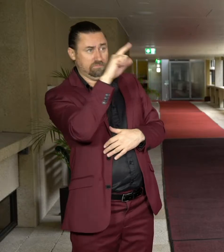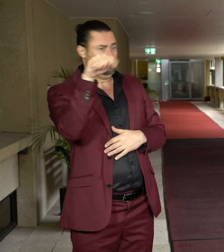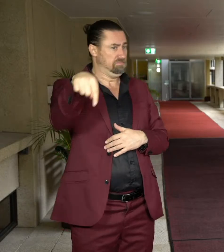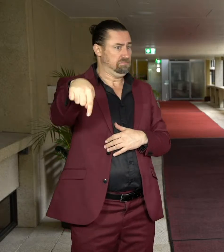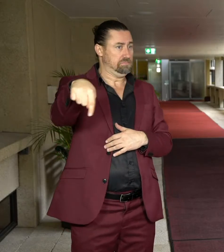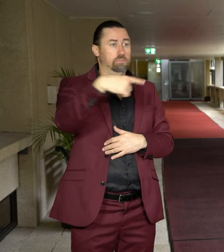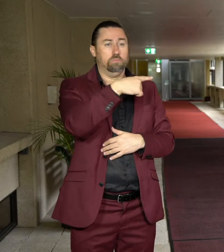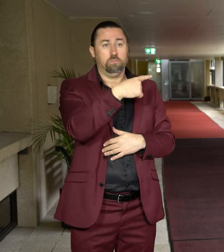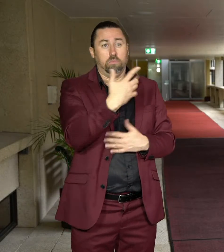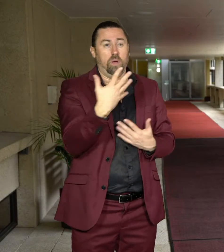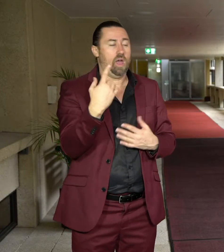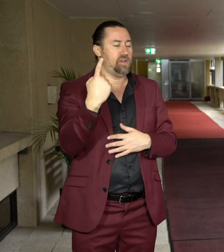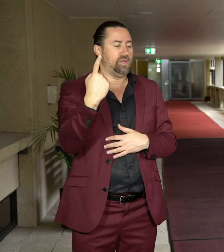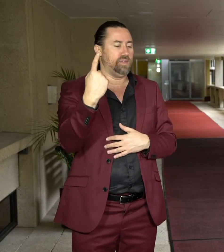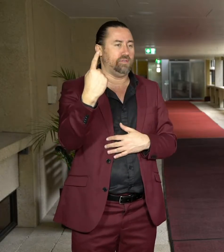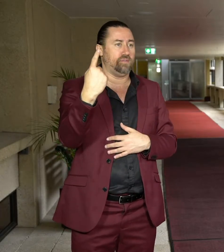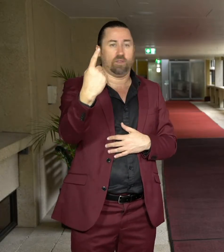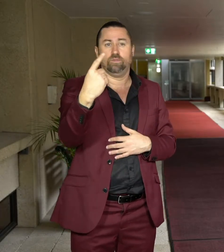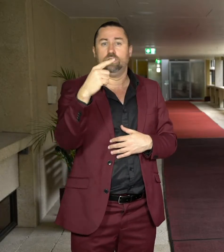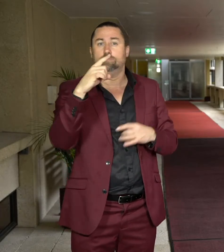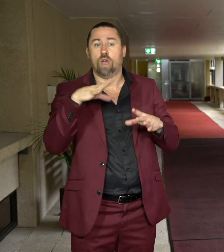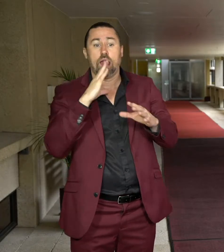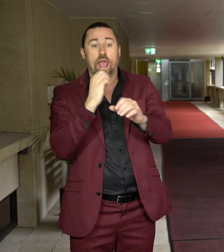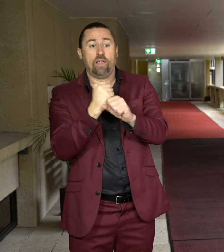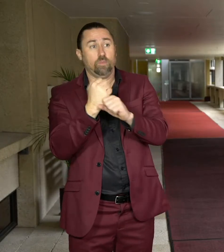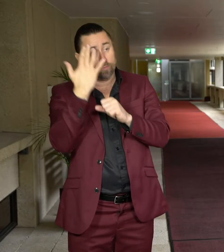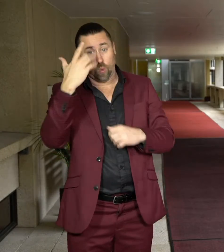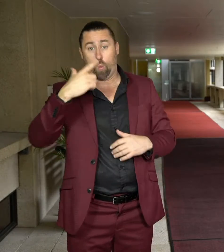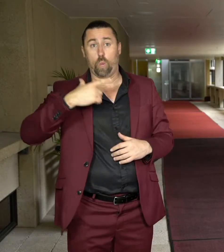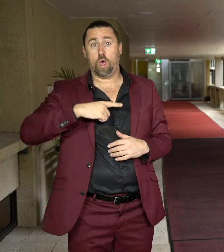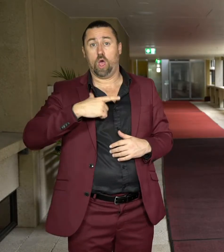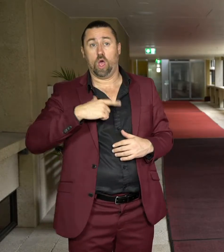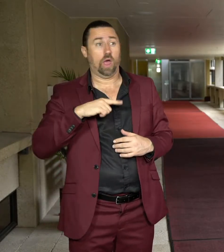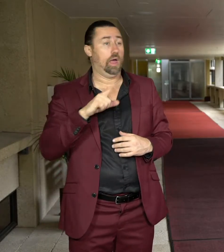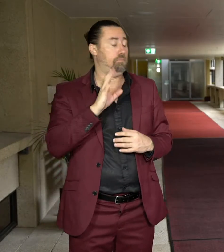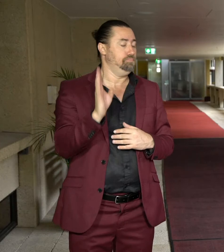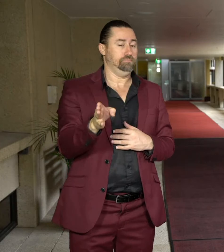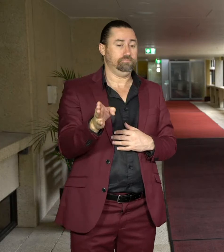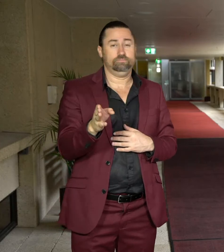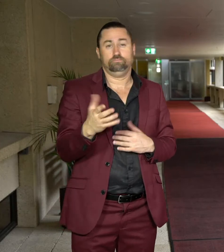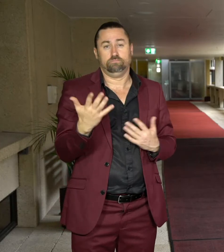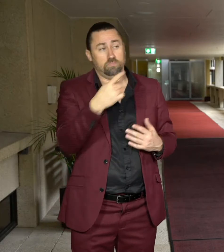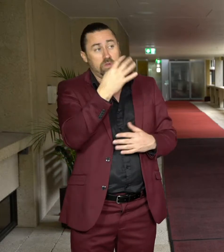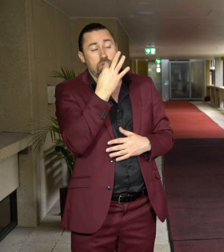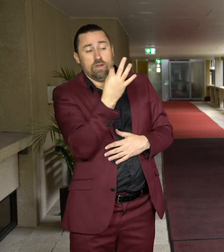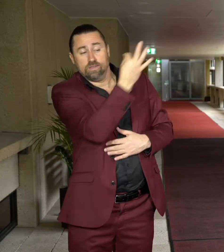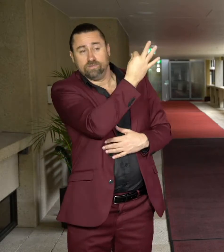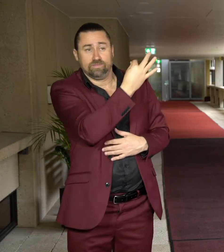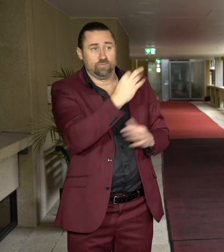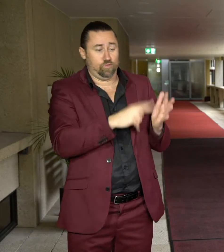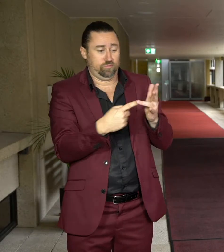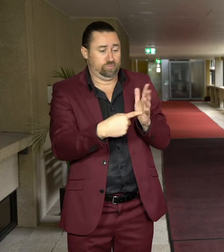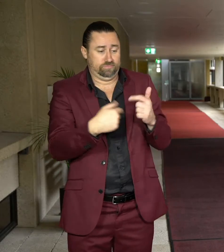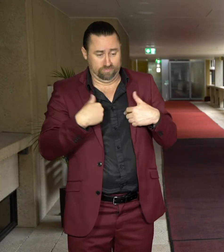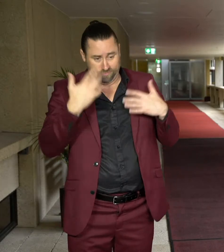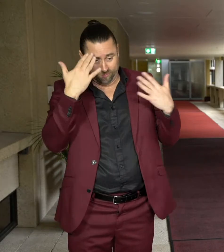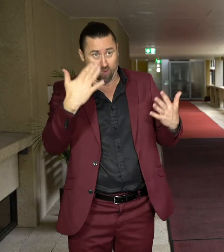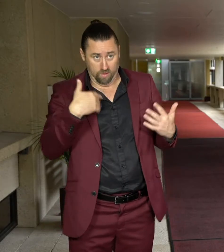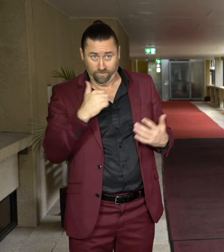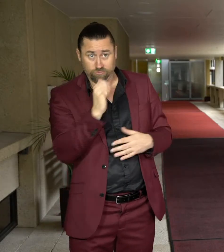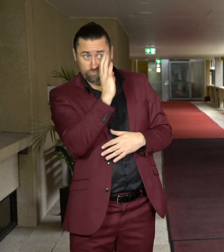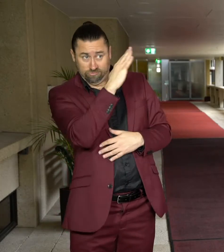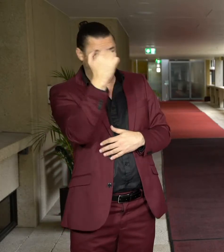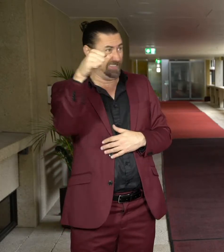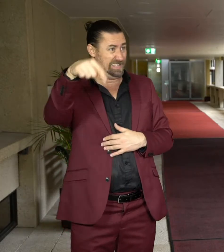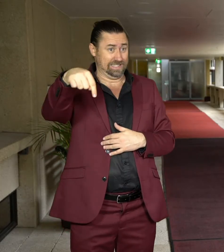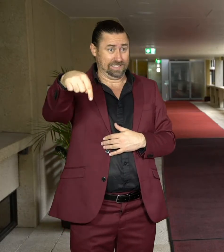How and why it took the Commonwealth so long to choose it, well, they're questions you could put to them. Look,